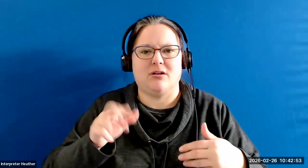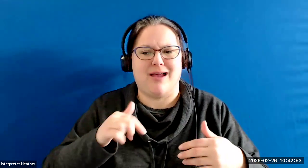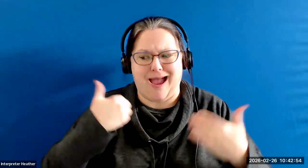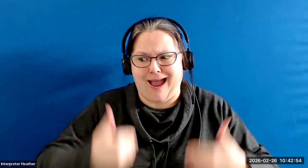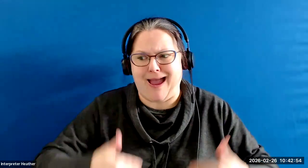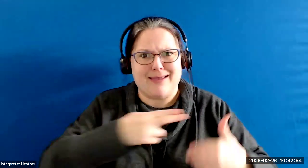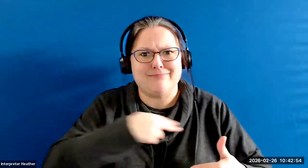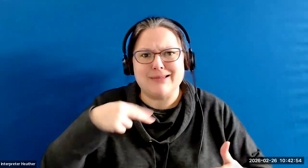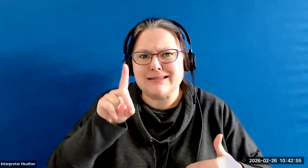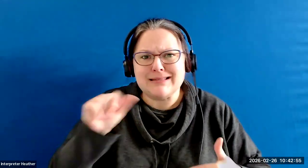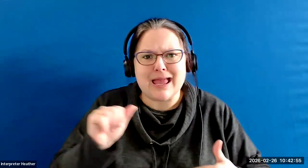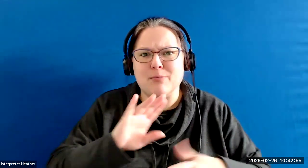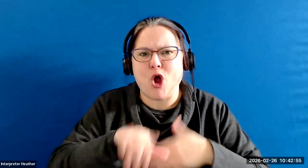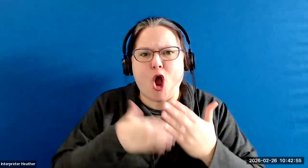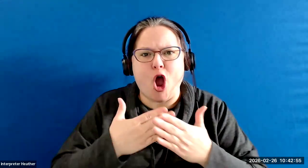marginalized